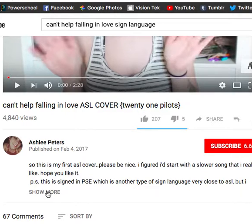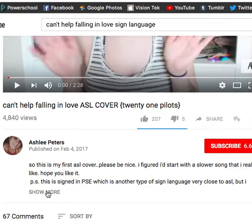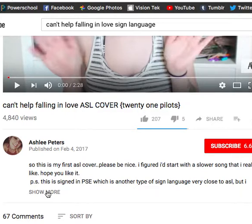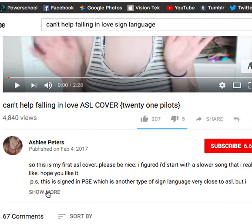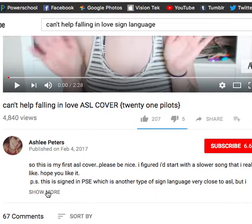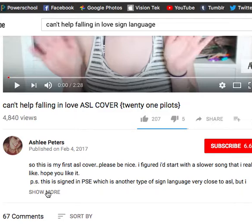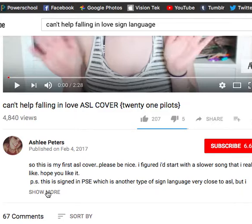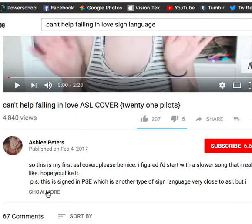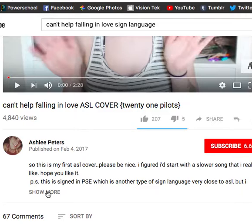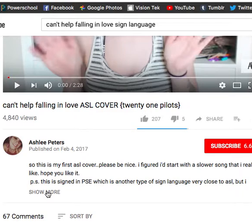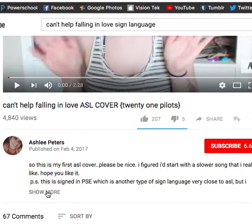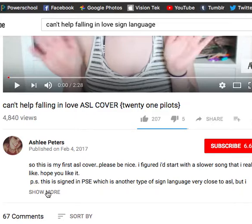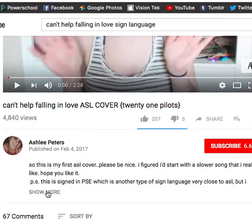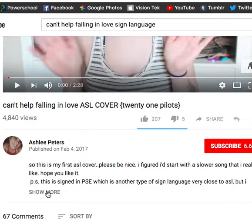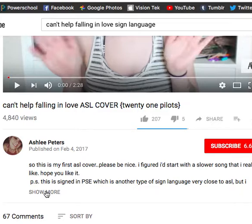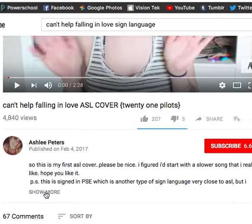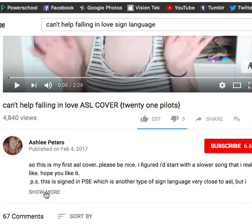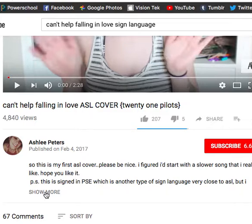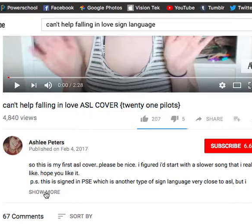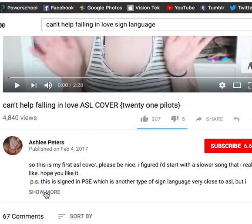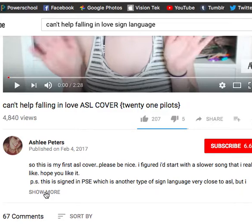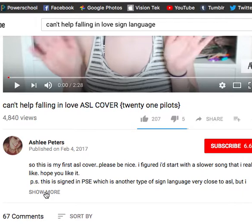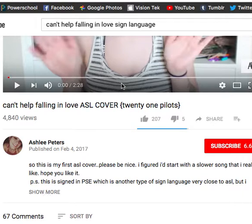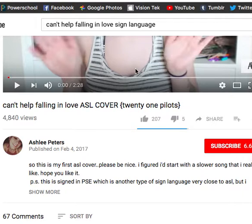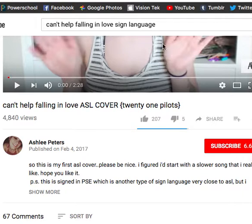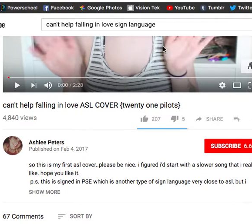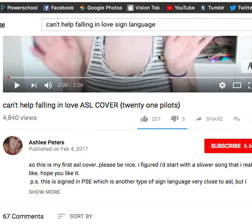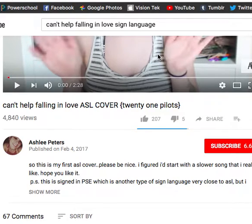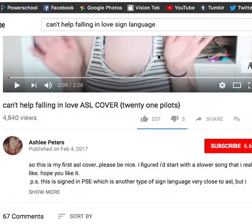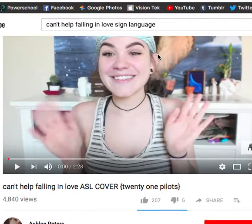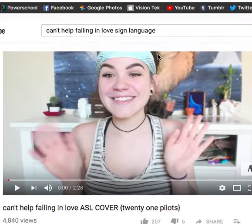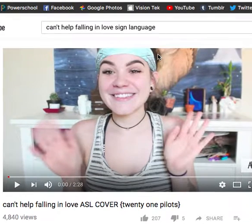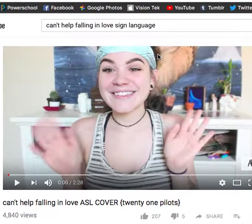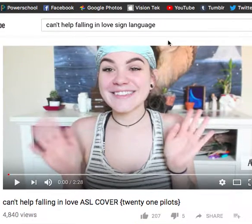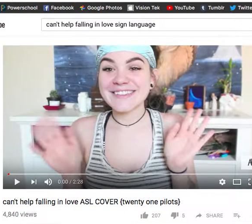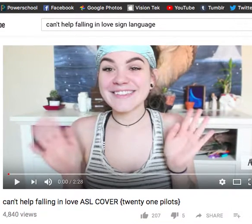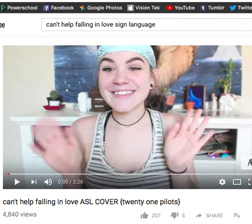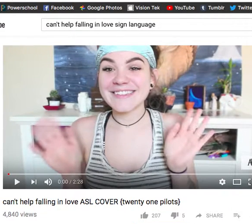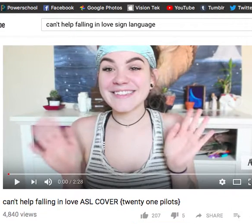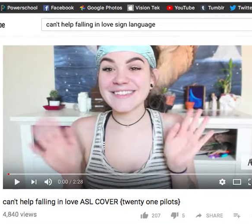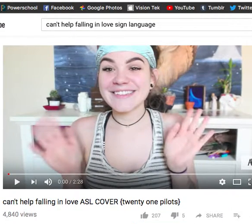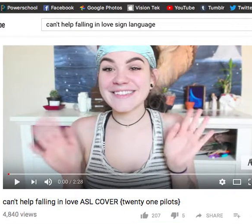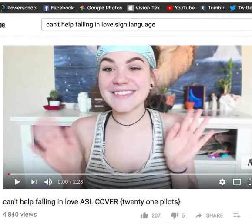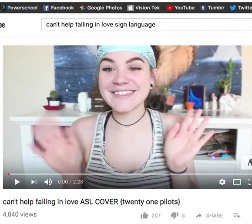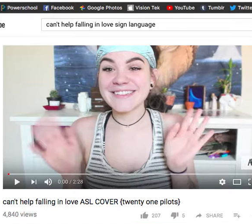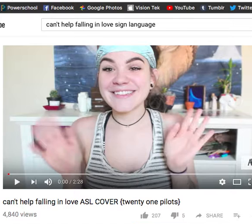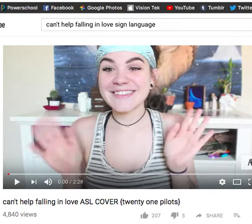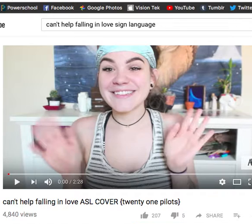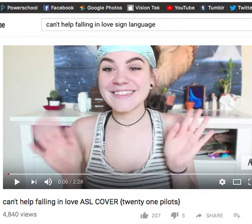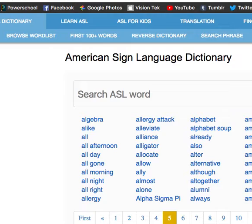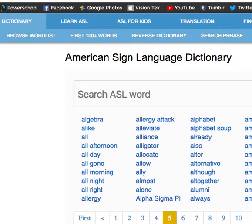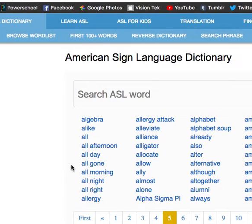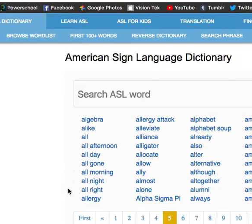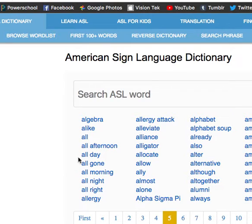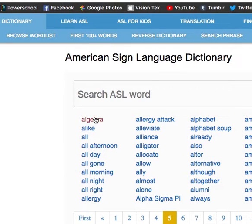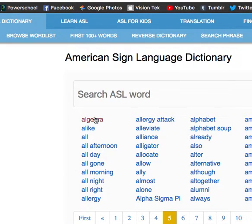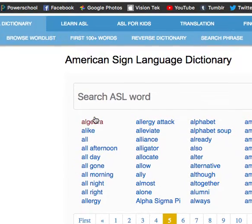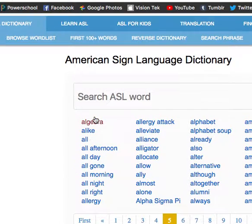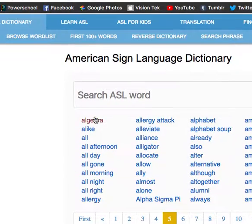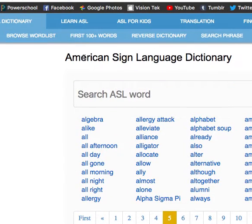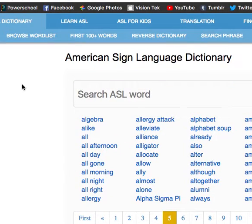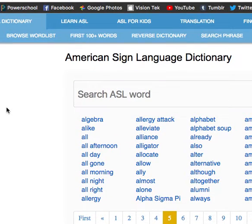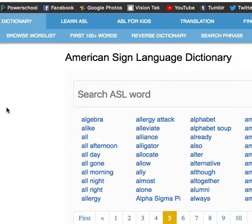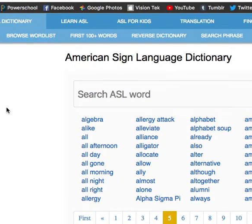it there to get people's attention so I had to then relearn the entire song using this